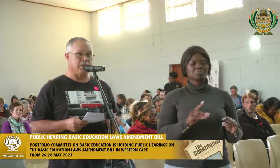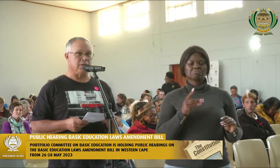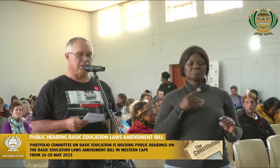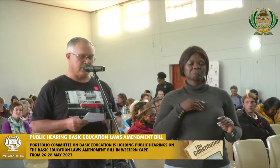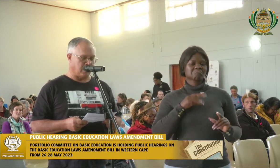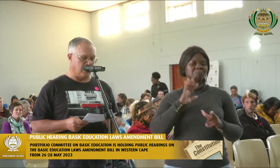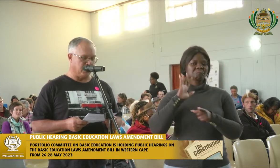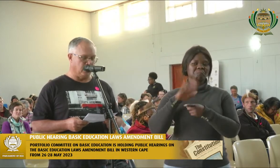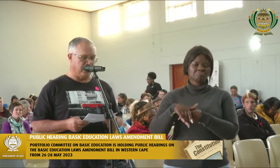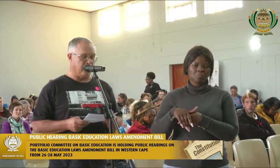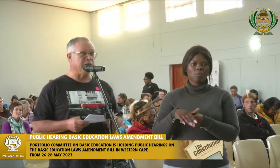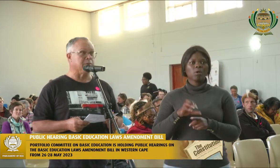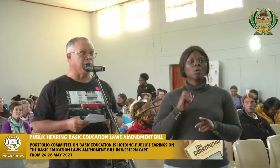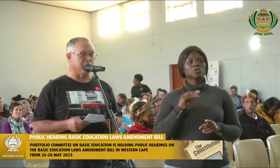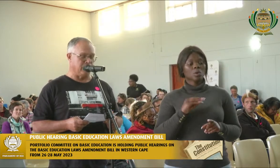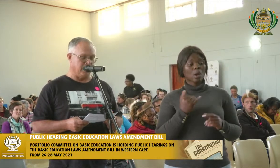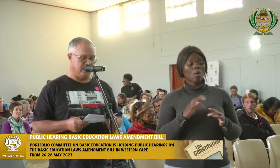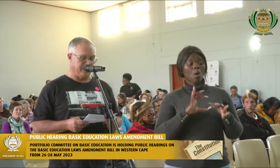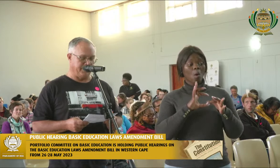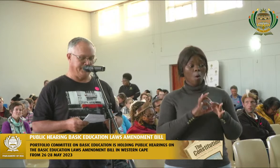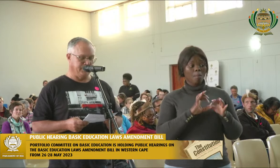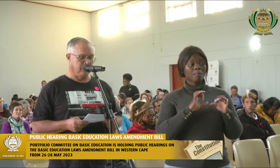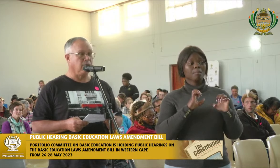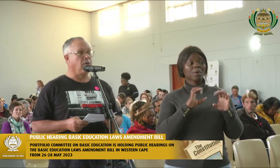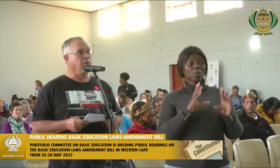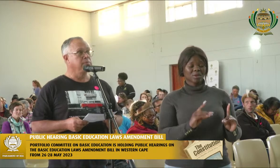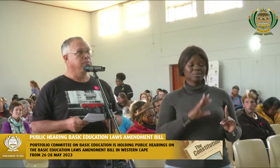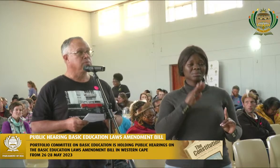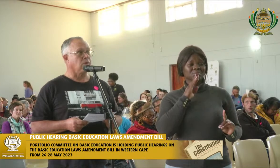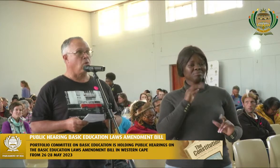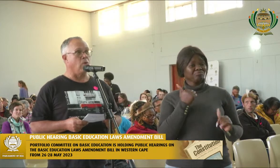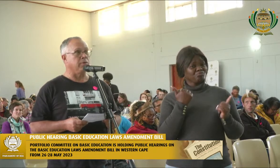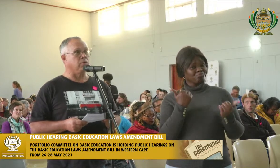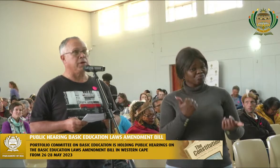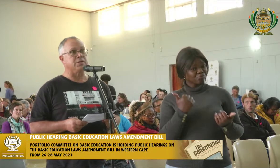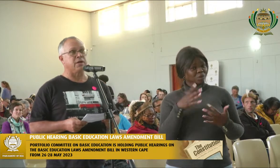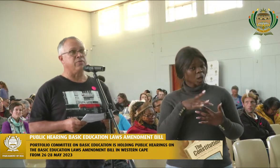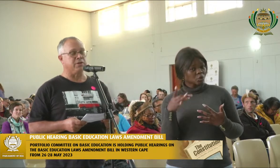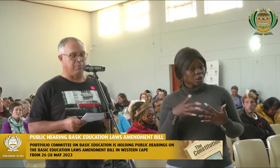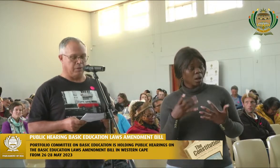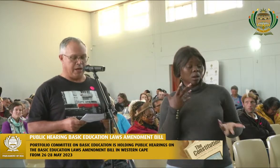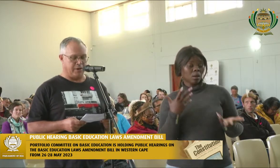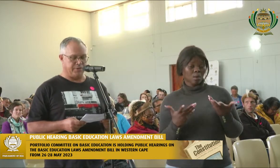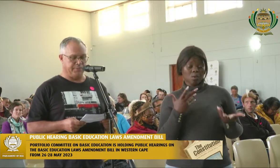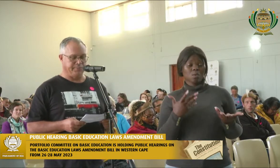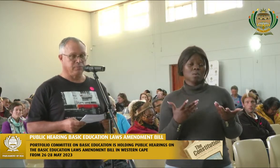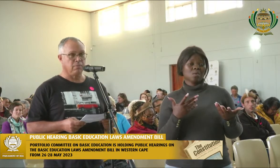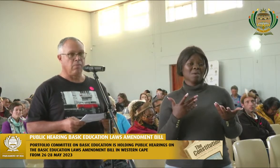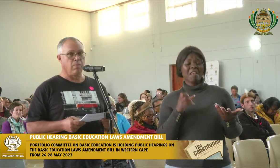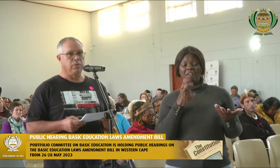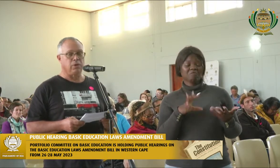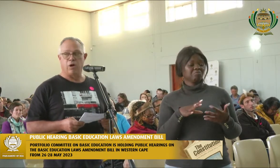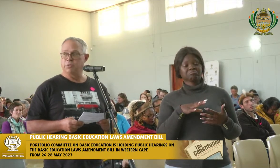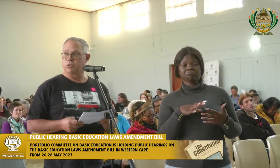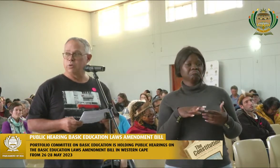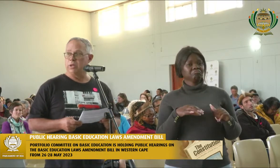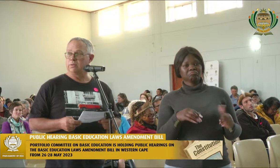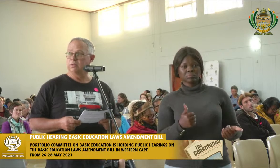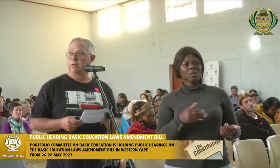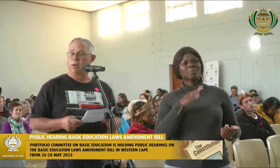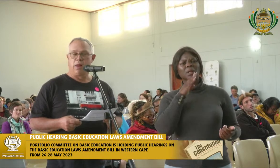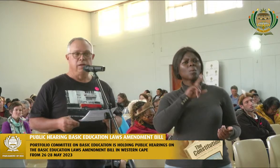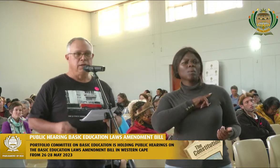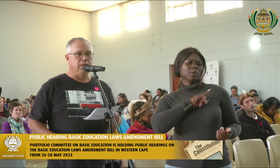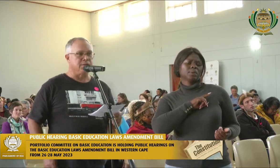The question is homeschooling a reasonable alternative? Or what is unreasonable about it? Look,